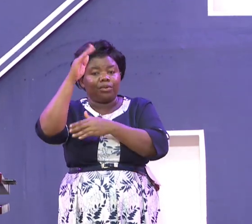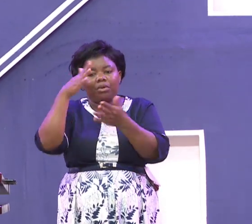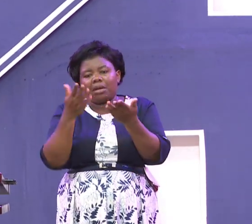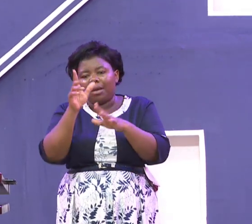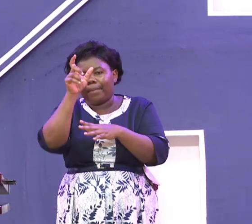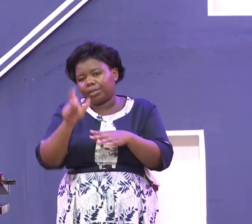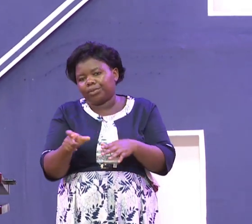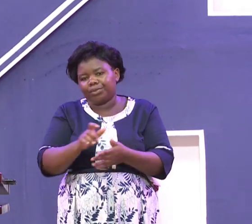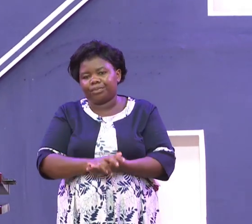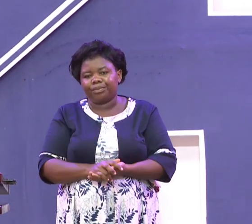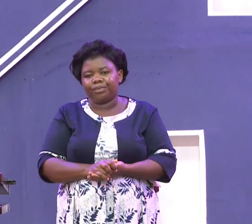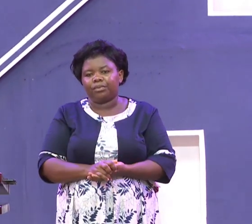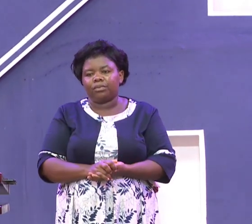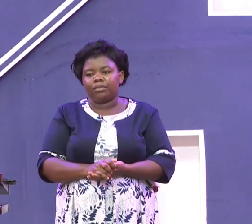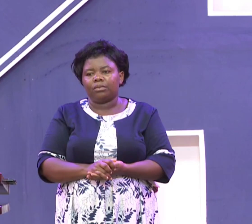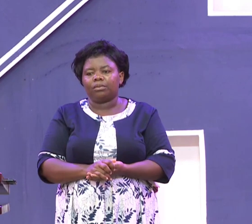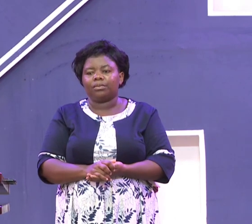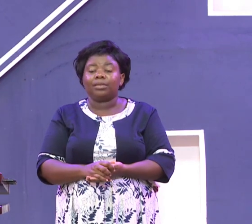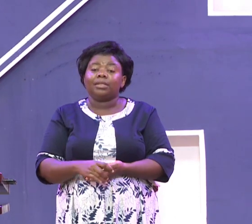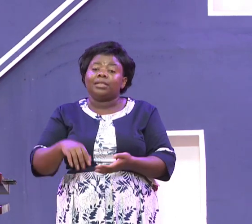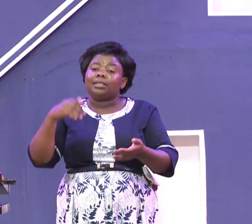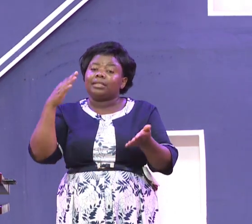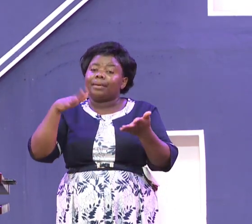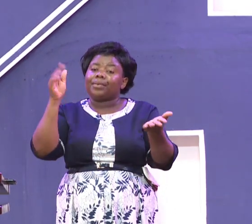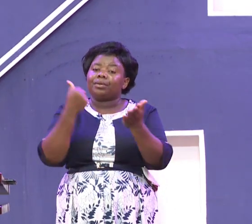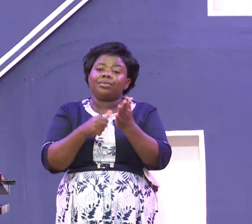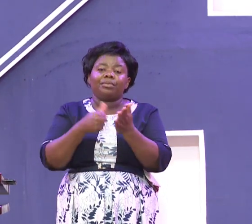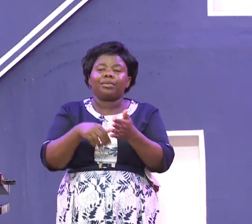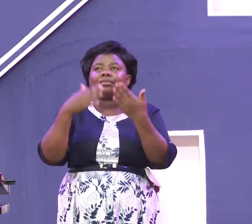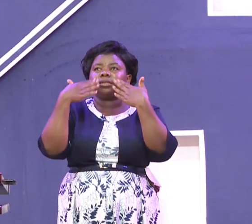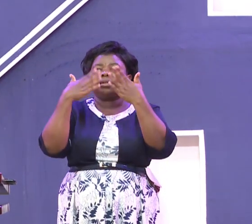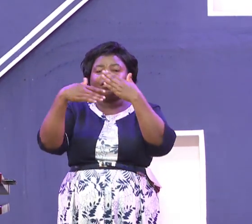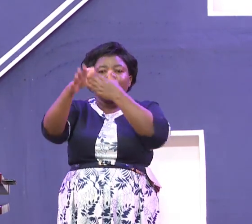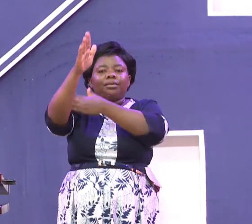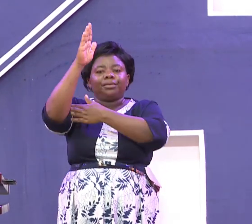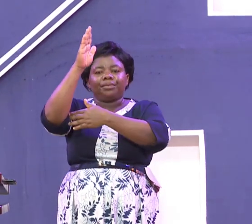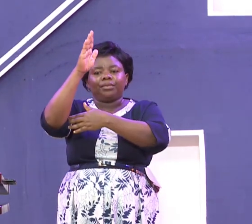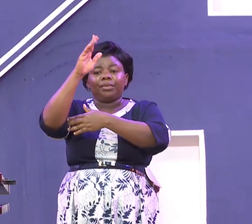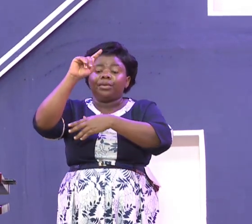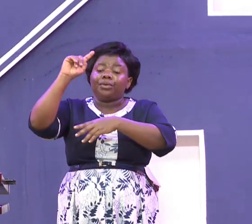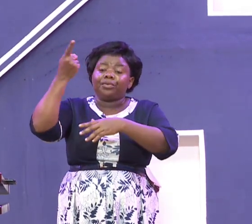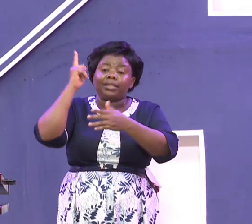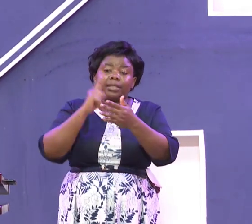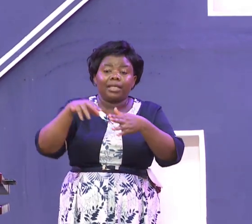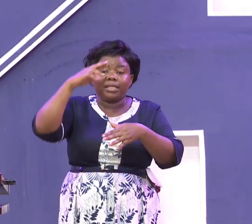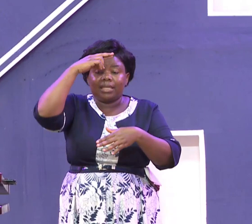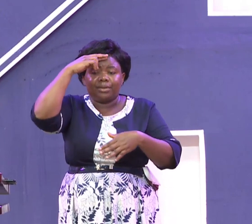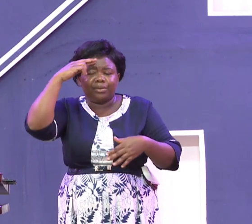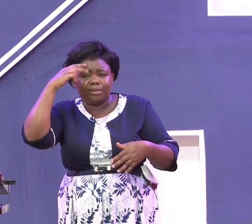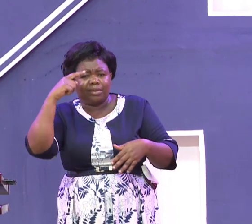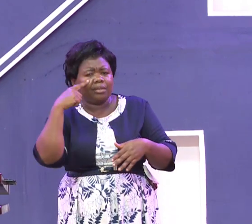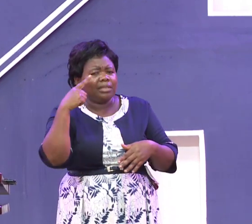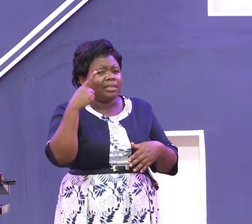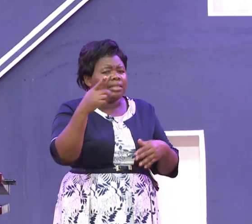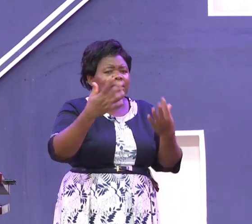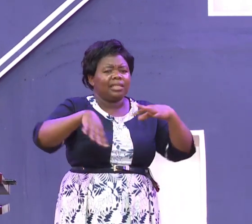a reason of why you thank someone, kiba kizibu okwebaza. It is so difficult to thank. Osoka kufuna nsonga n'ogiraba nga